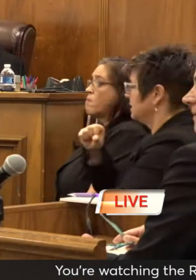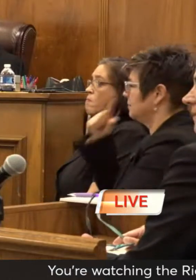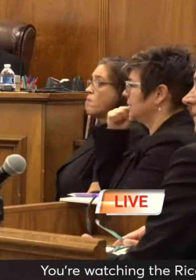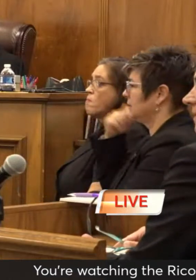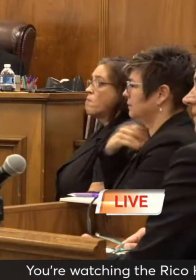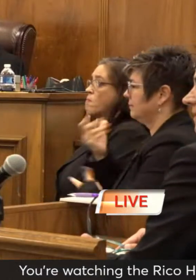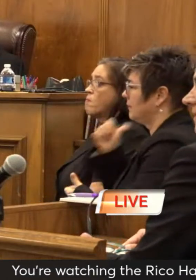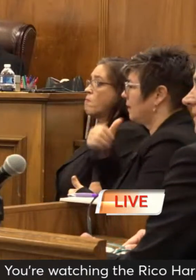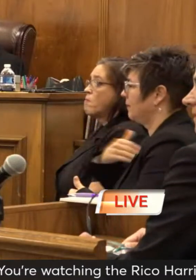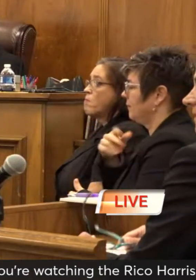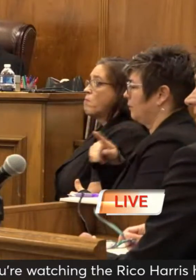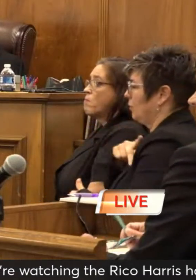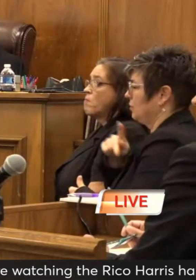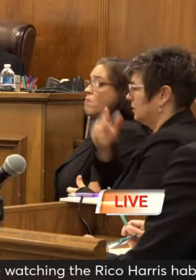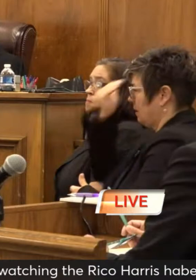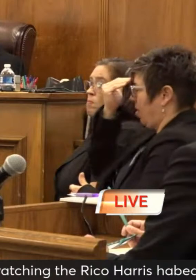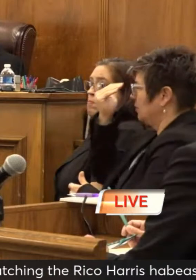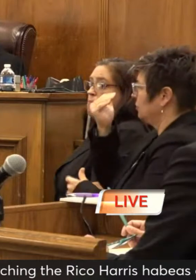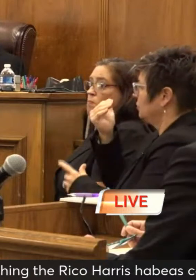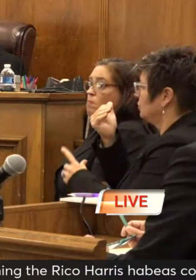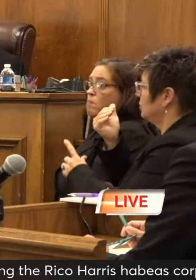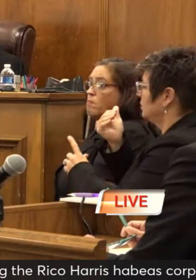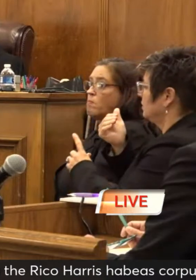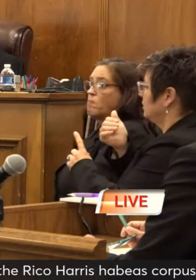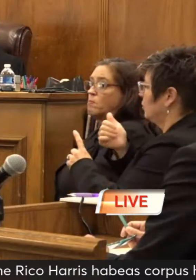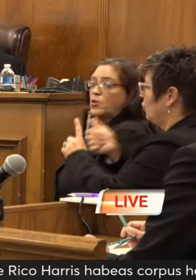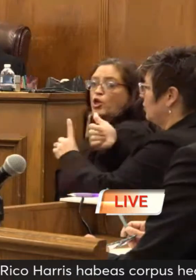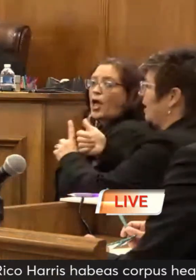She is not him.